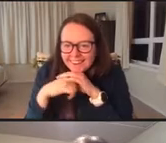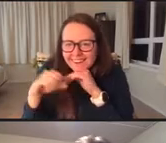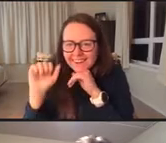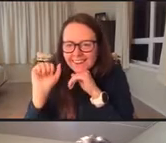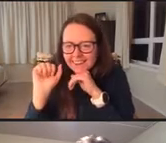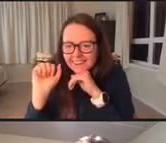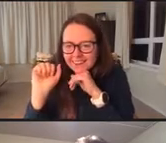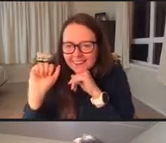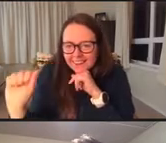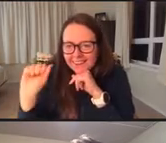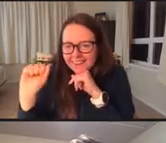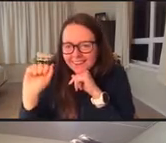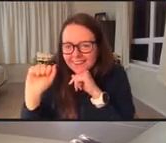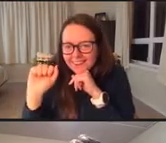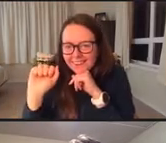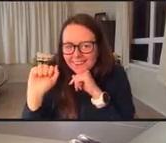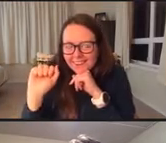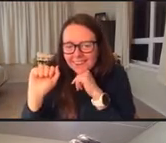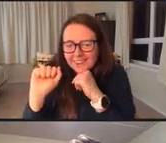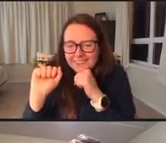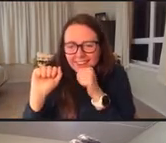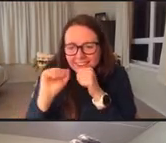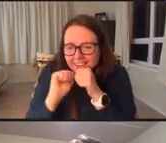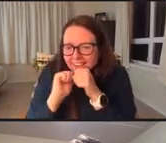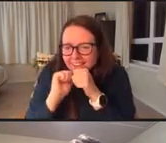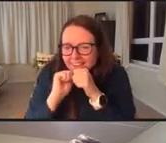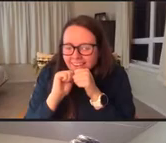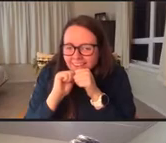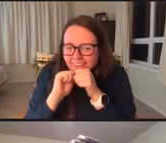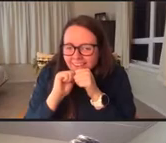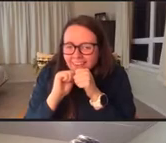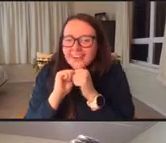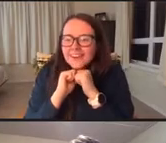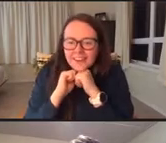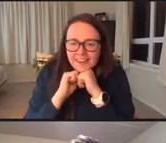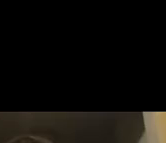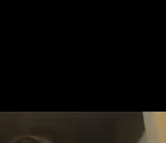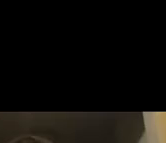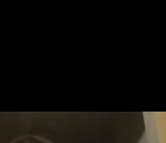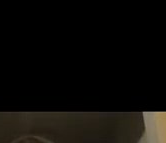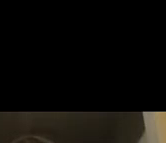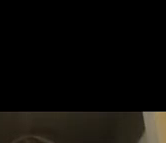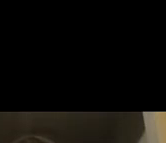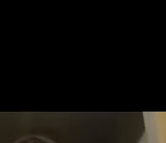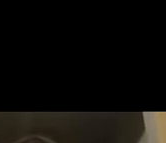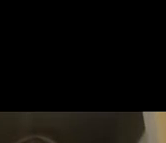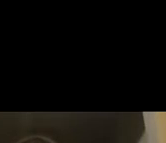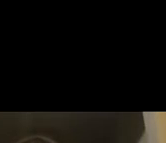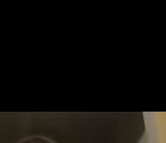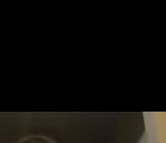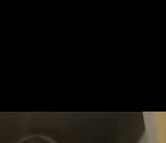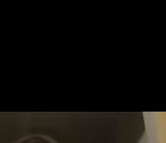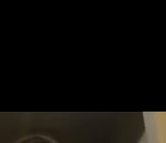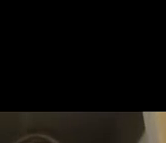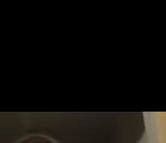You know what? I'm gonna get rid of this so we can go big screen here. It'll look better on our video. Stop sharing. All right, are